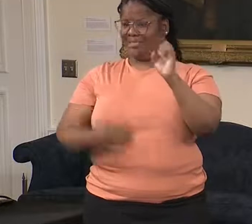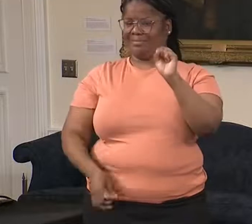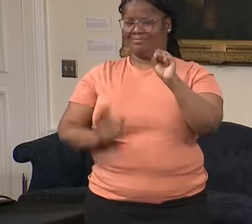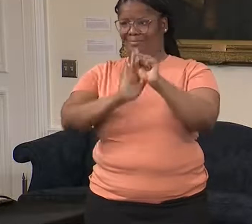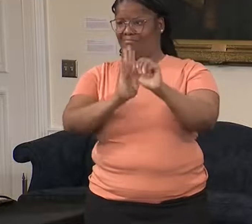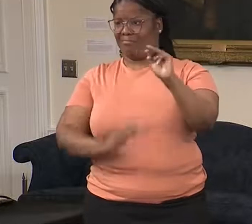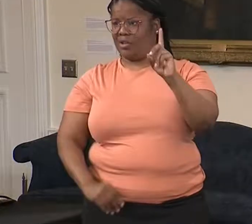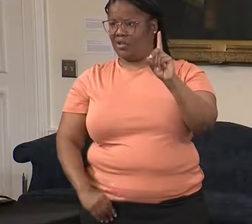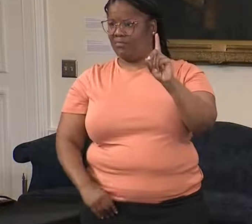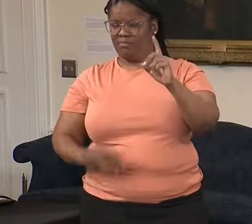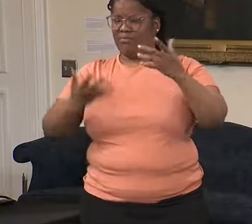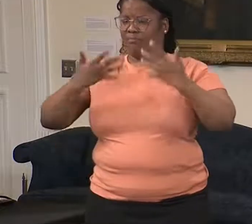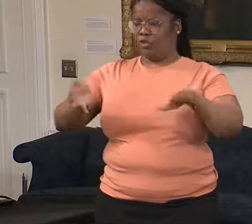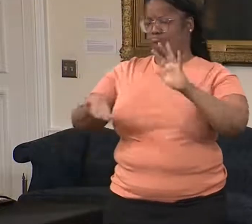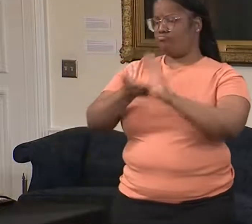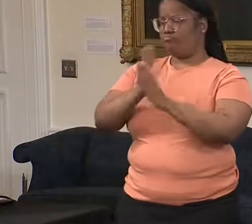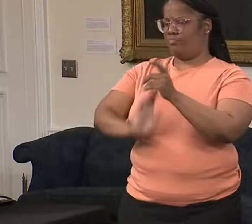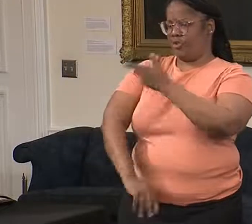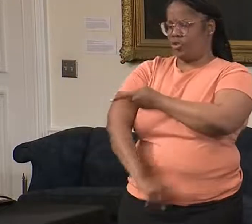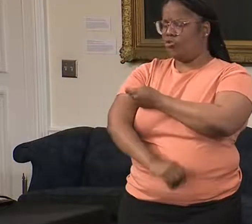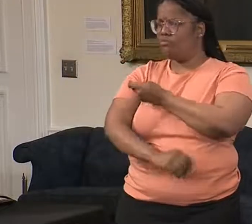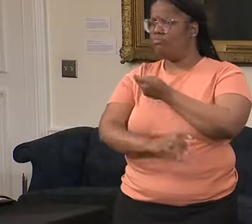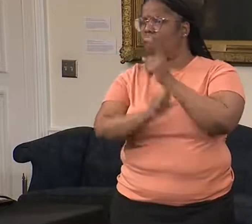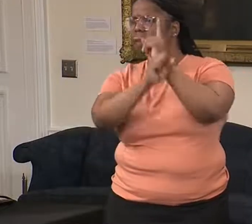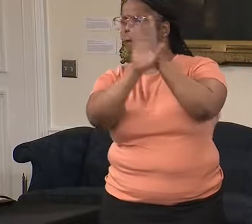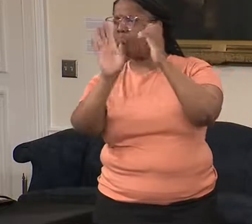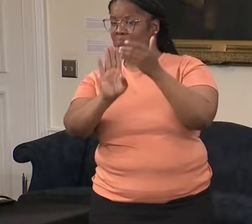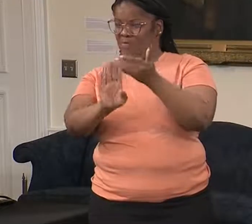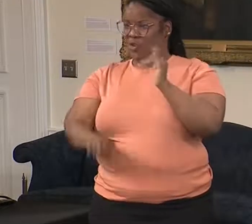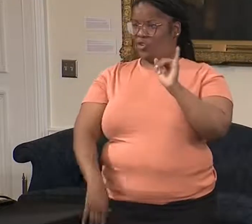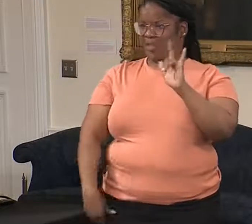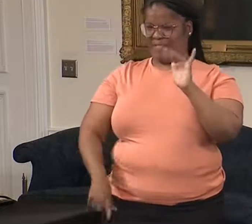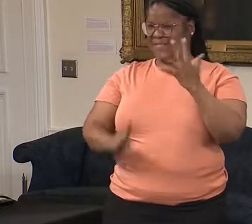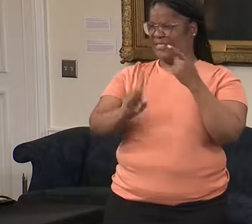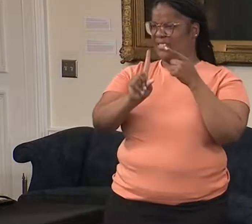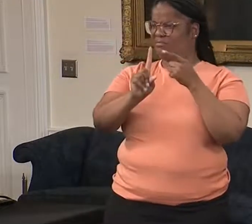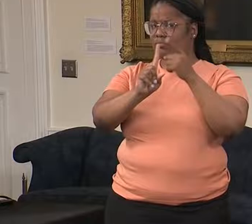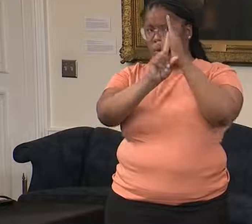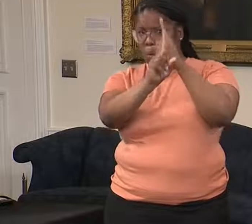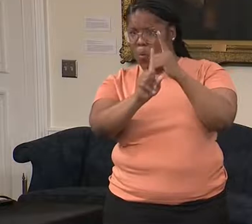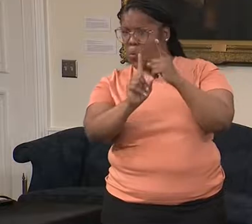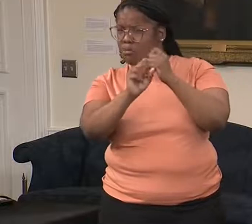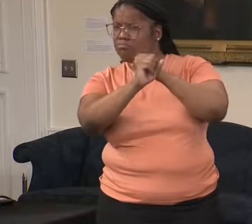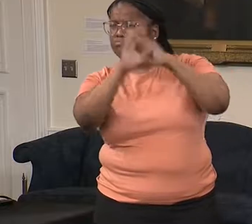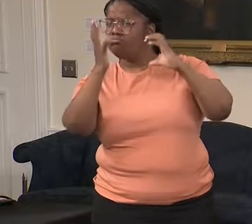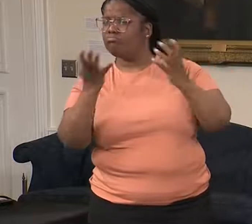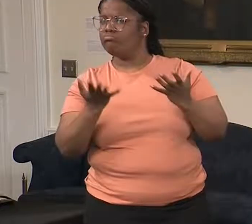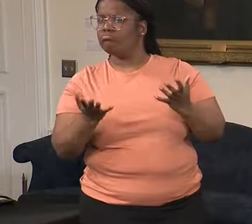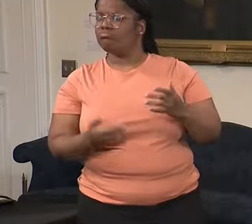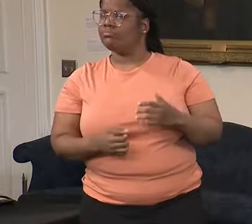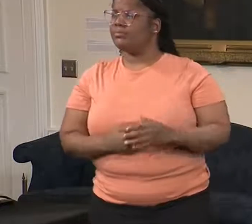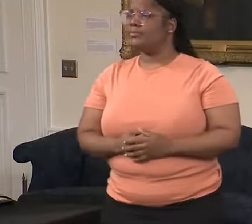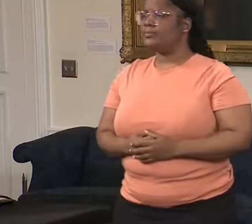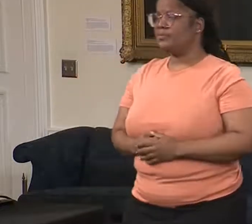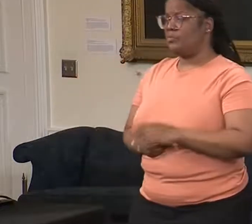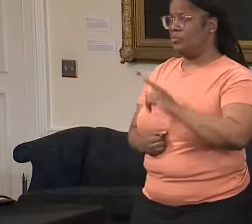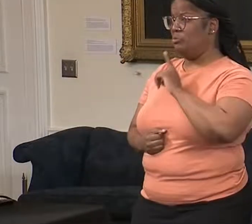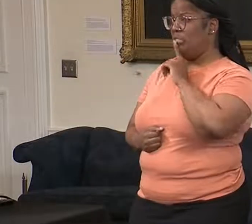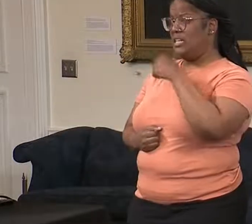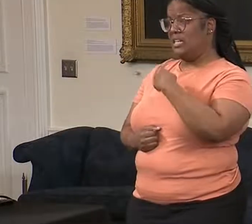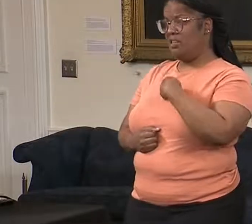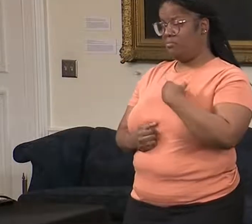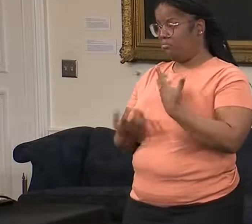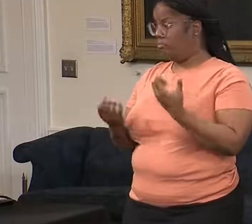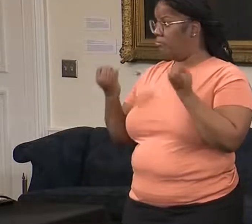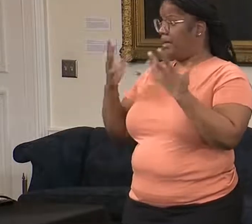see vaccinated by the July 4th weekend? I'd like to get as many of them as we can. It all depends on the supply. Now,